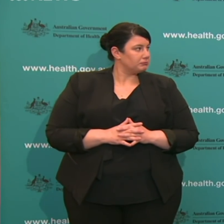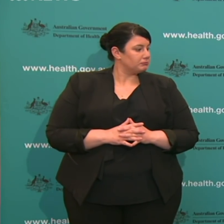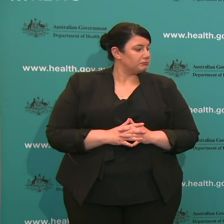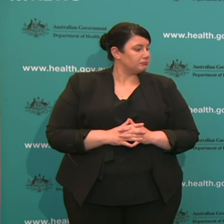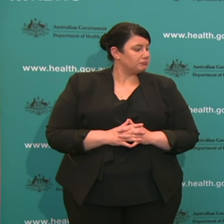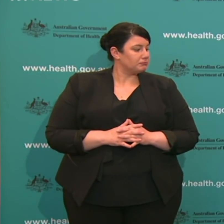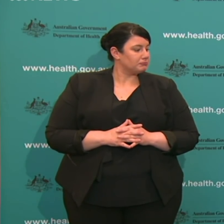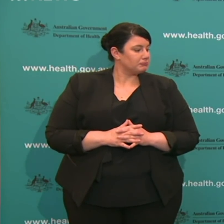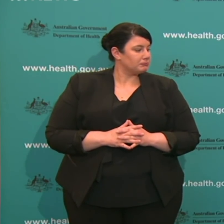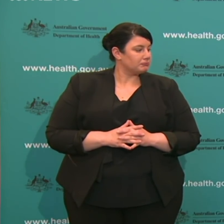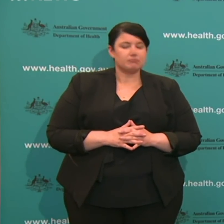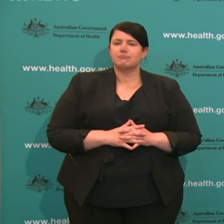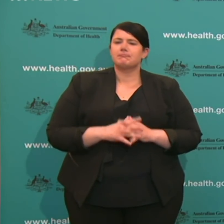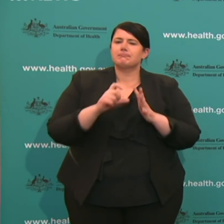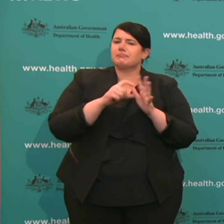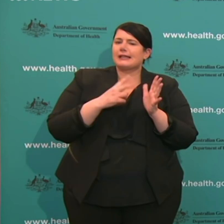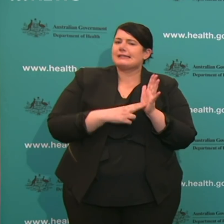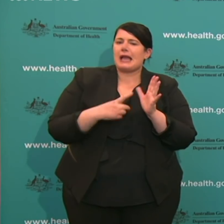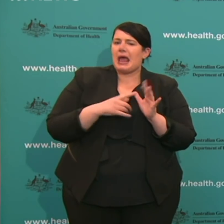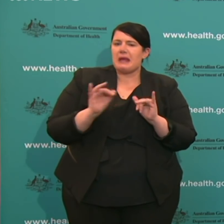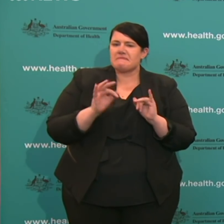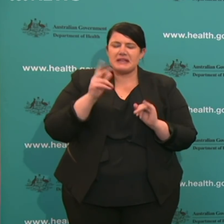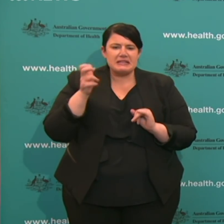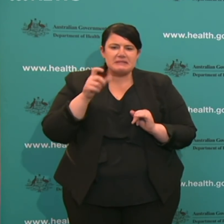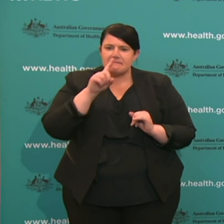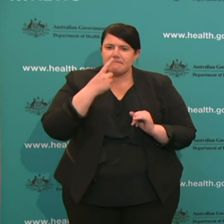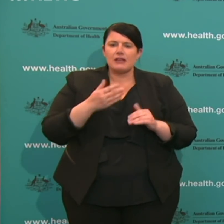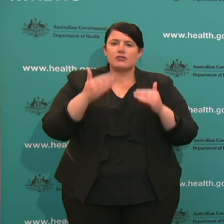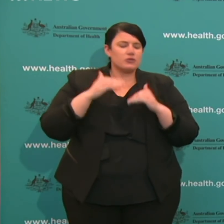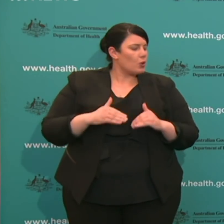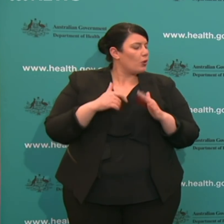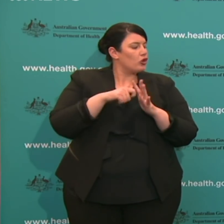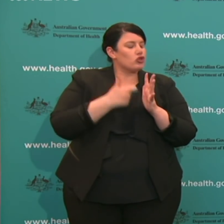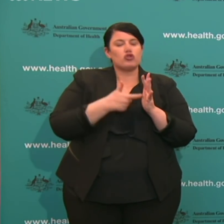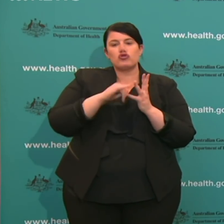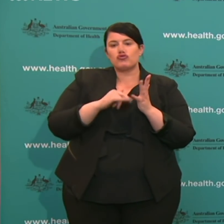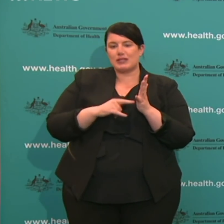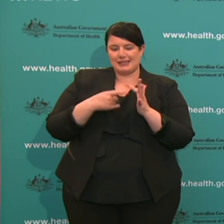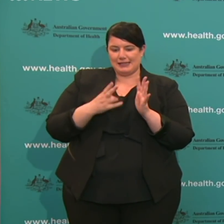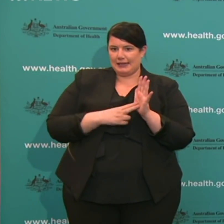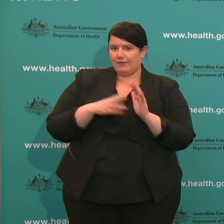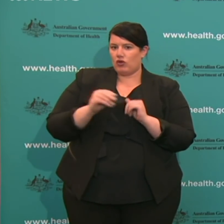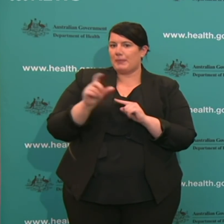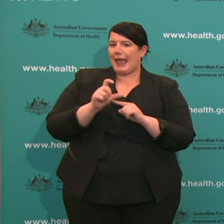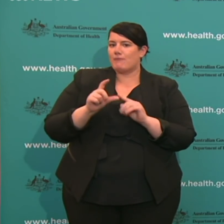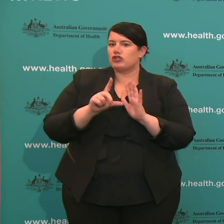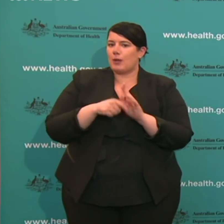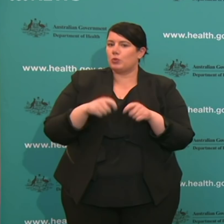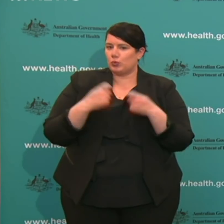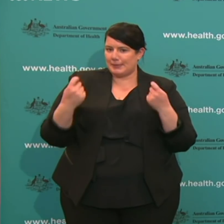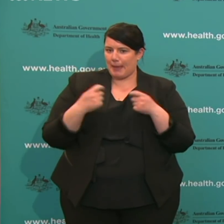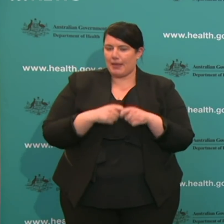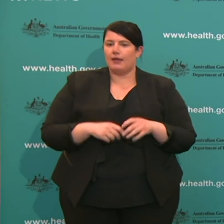I can't quite hear Dana, so I'll move on to Kristen from the Canberra Times. Hi, I just want to ask you about